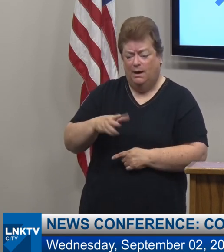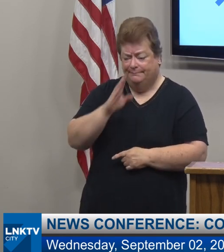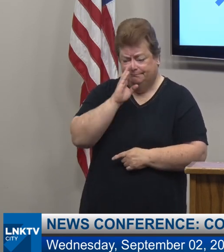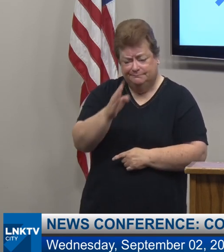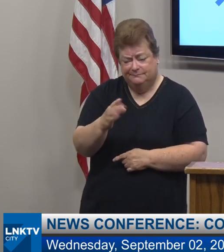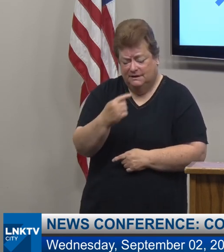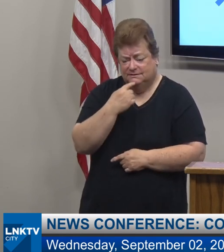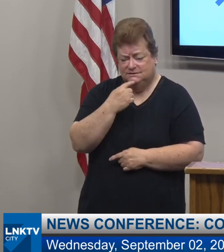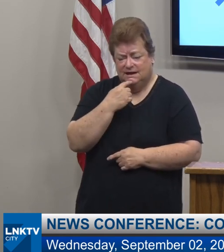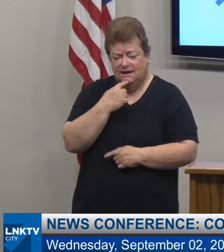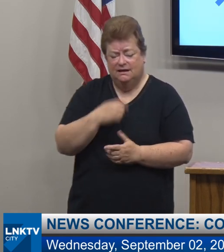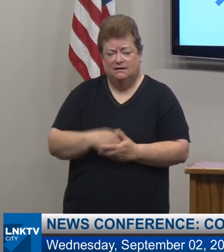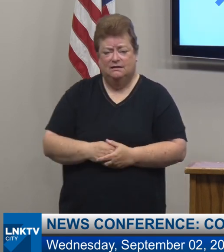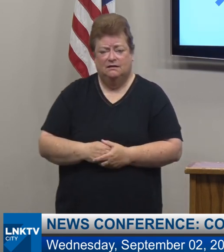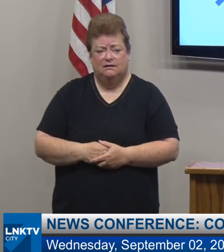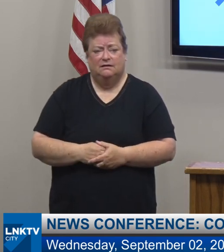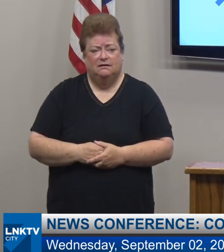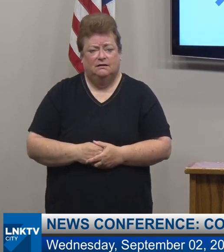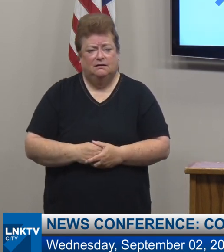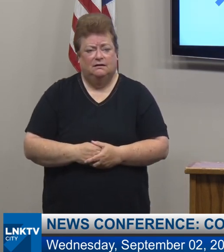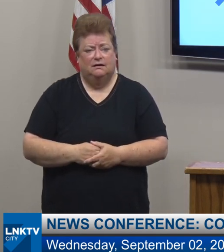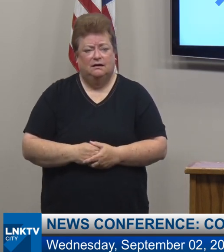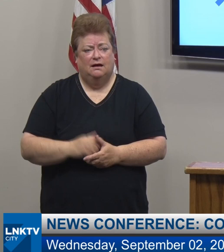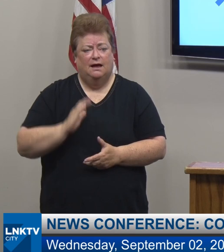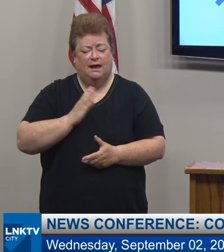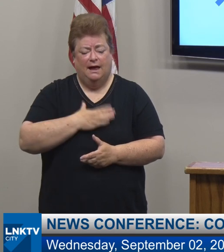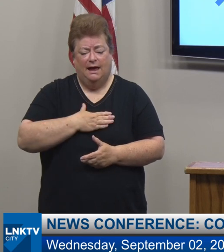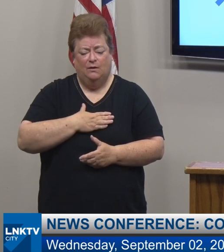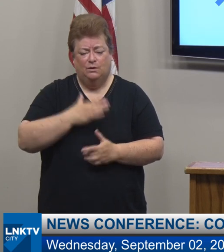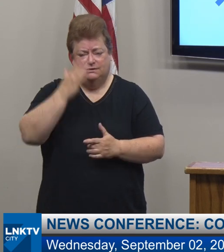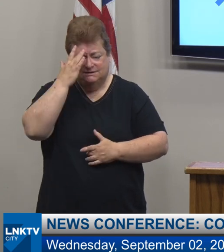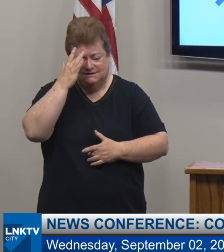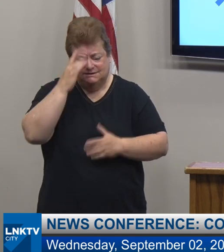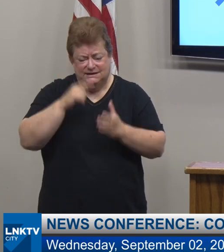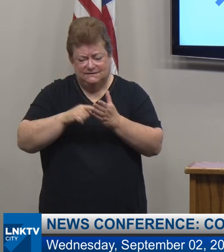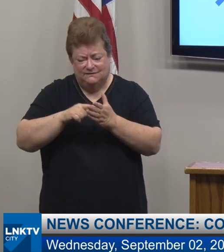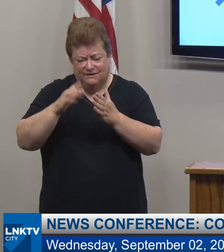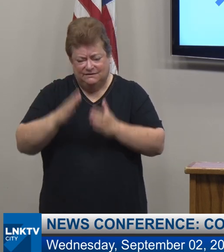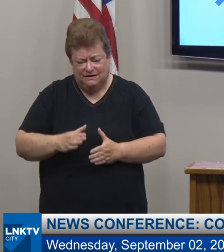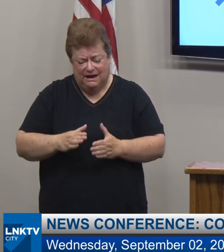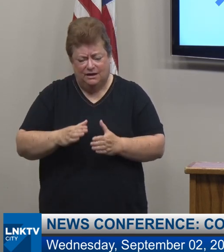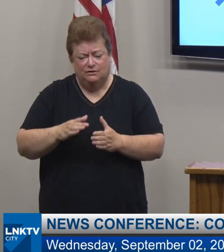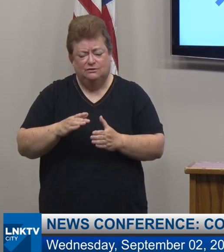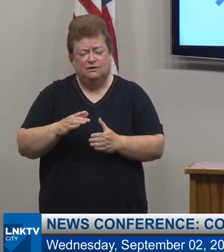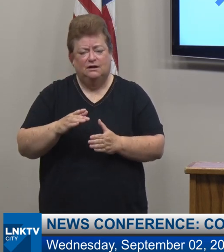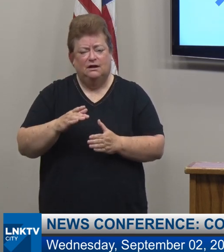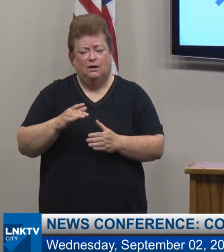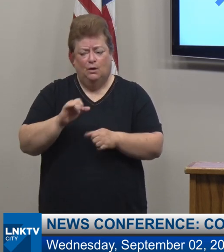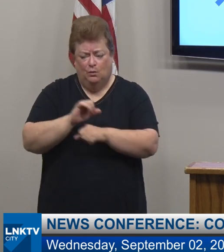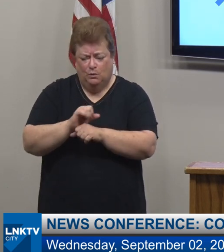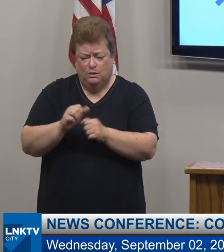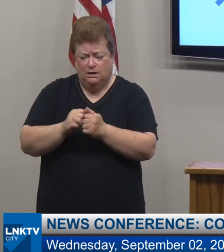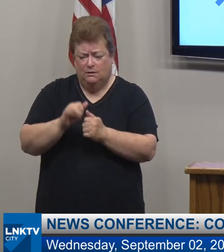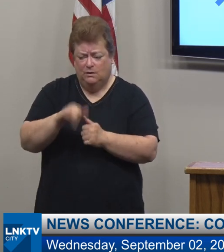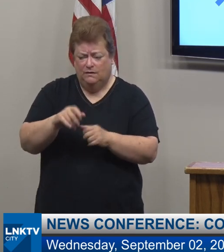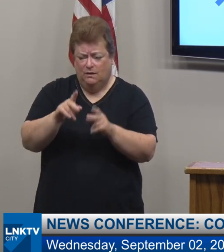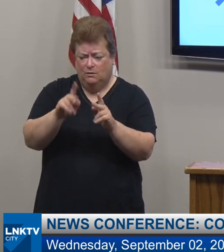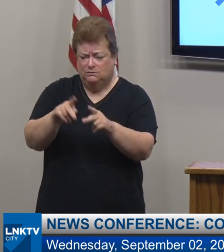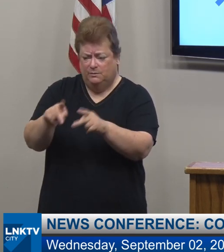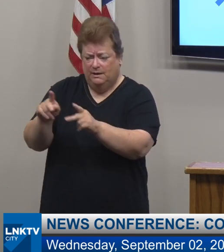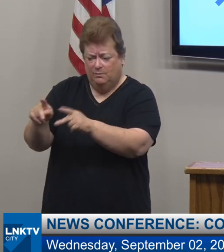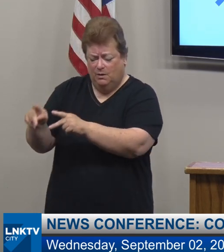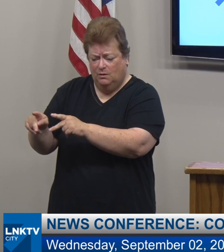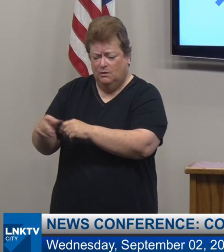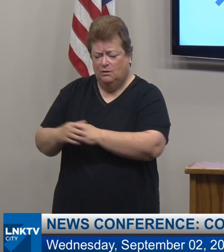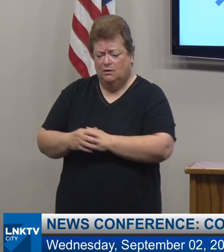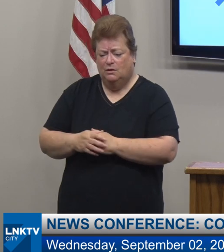is that that's what our disease investigation, our nurses are working with these individuals. And